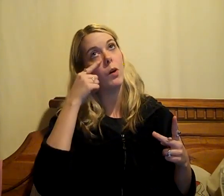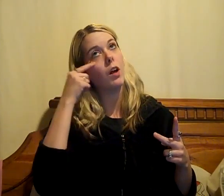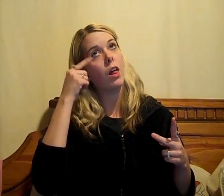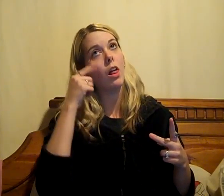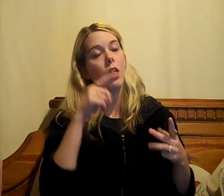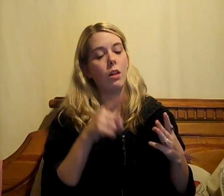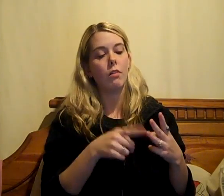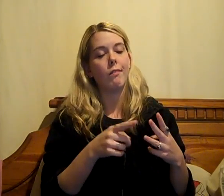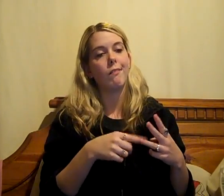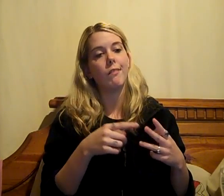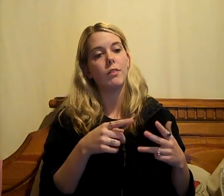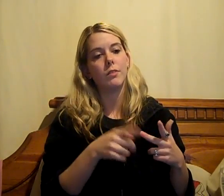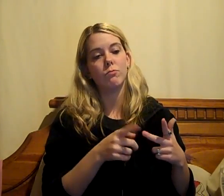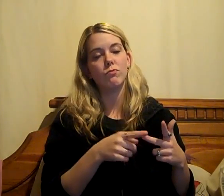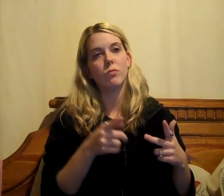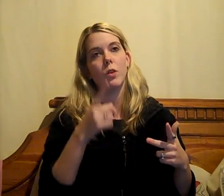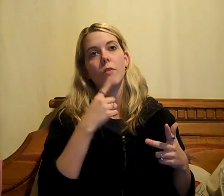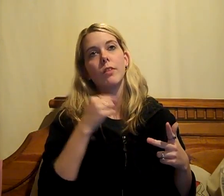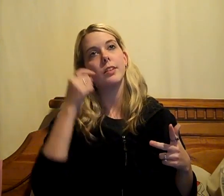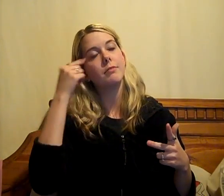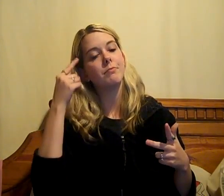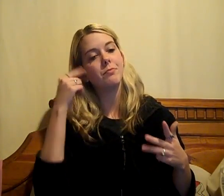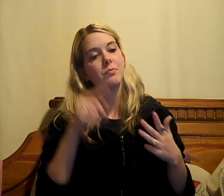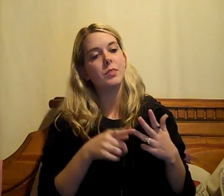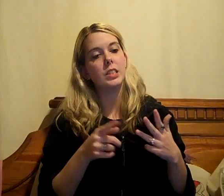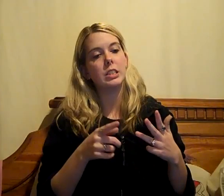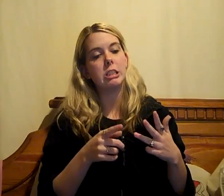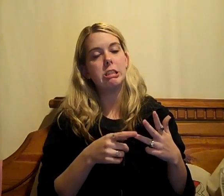red, and then the yellow.